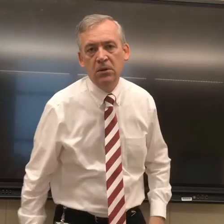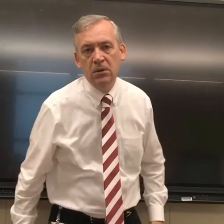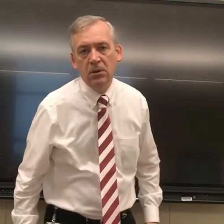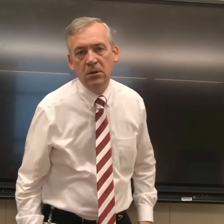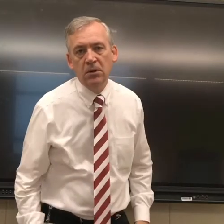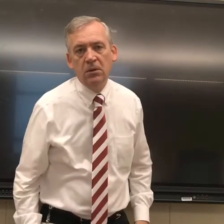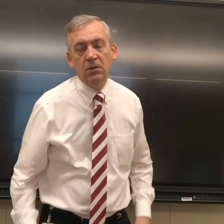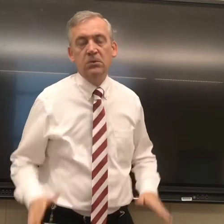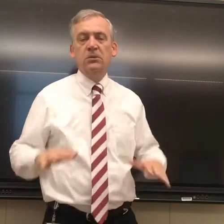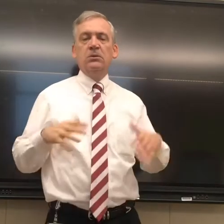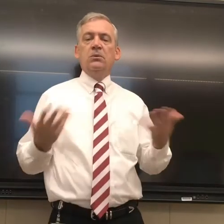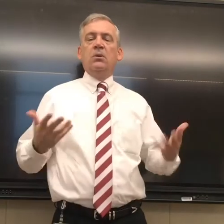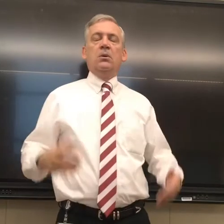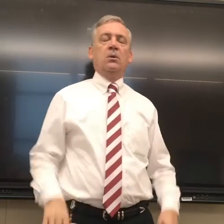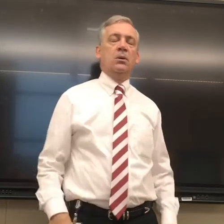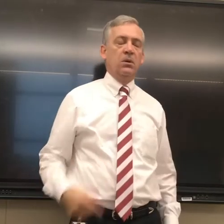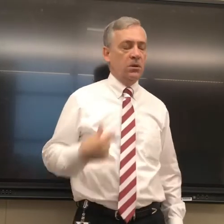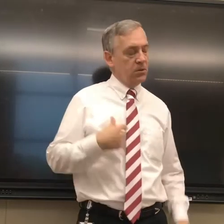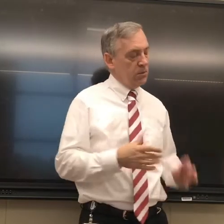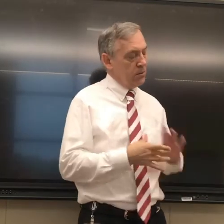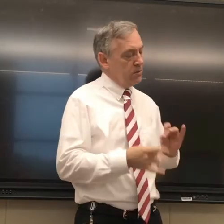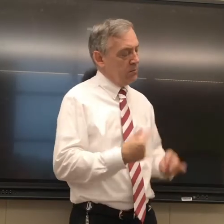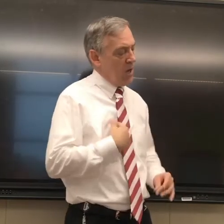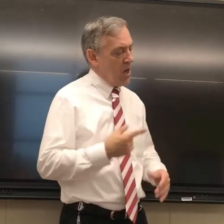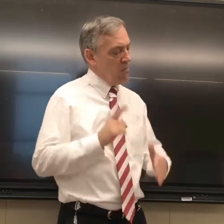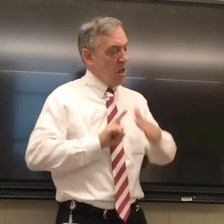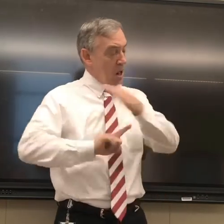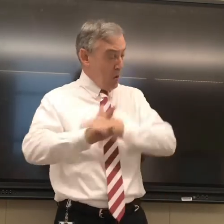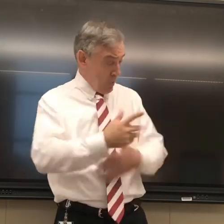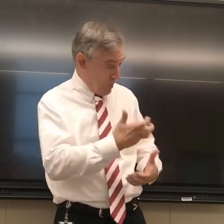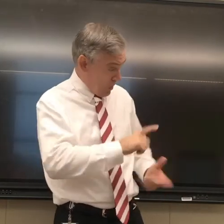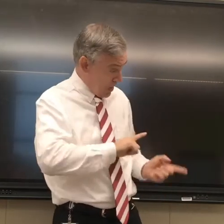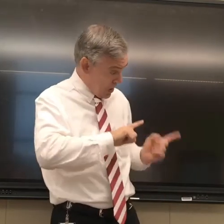So I merely said, I'm going out. If you want to come, come on.